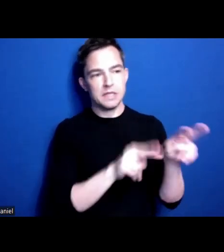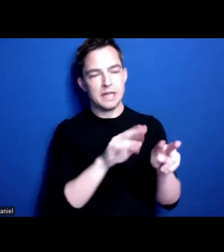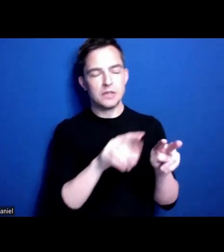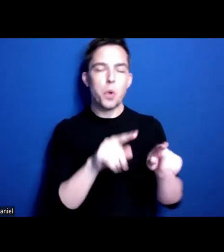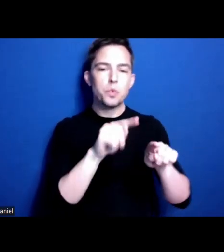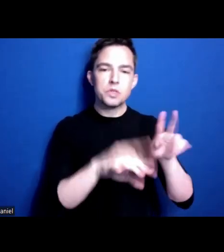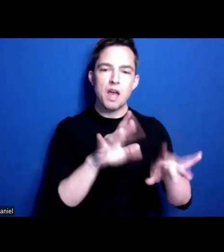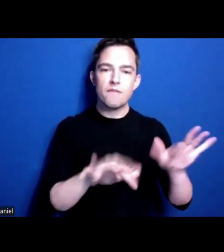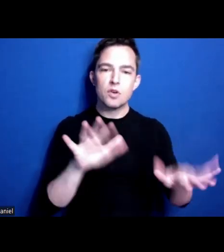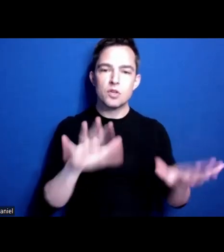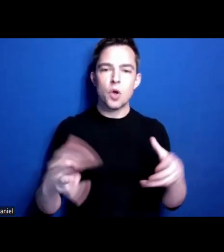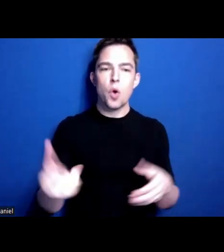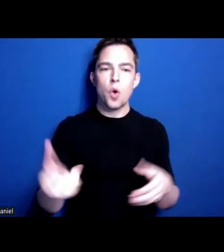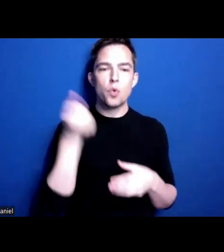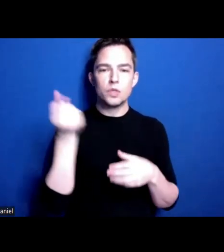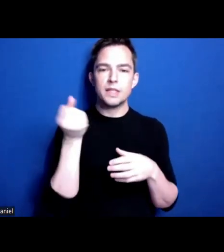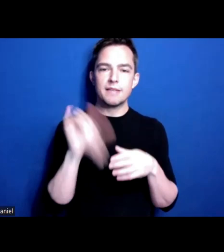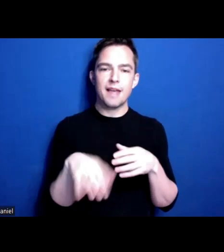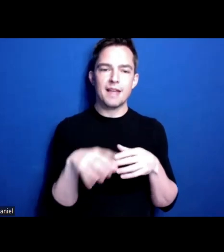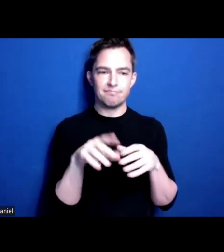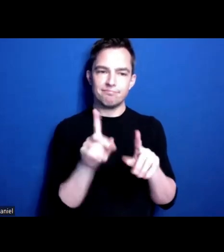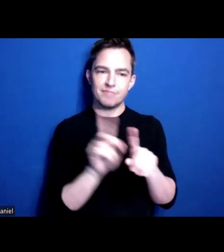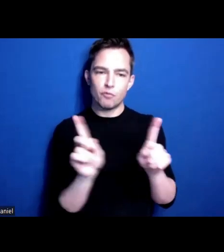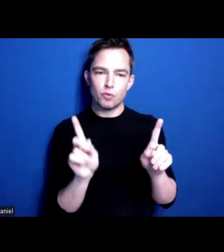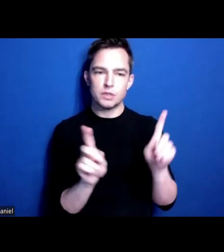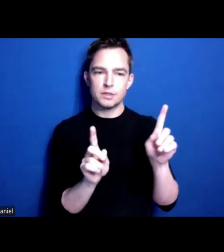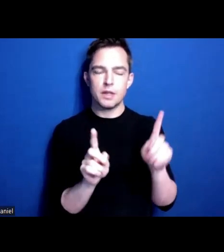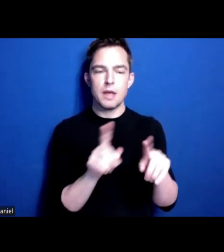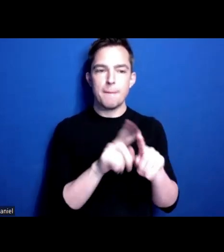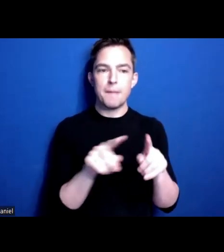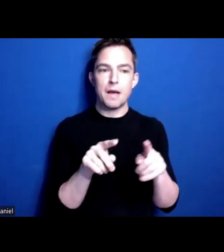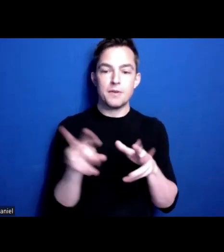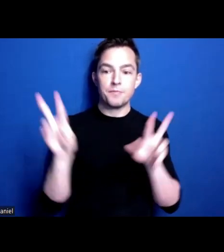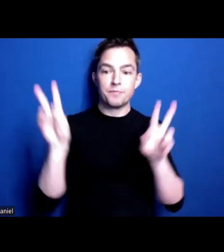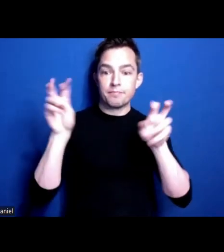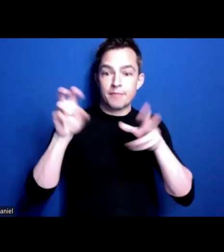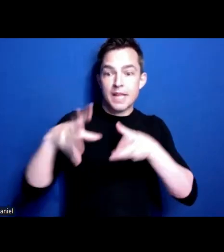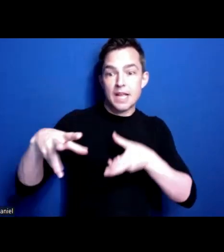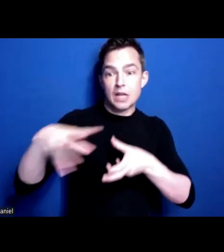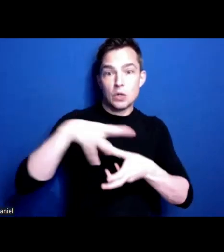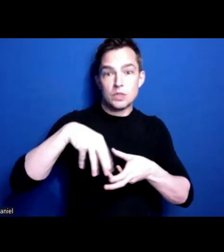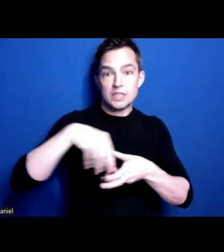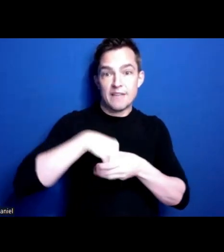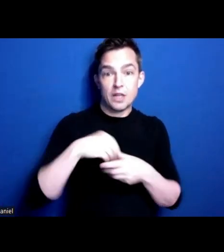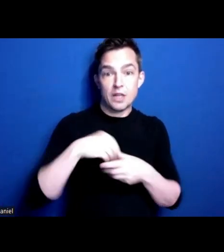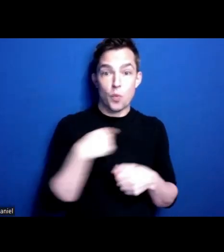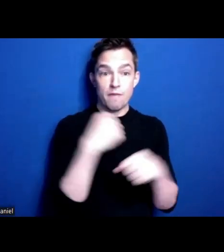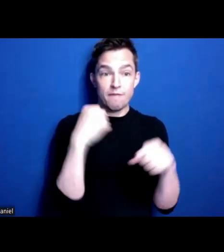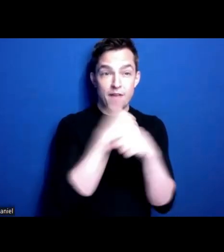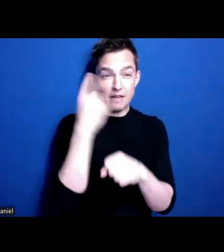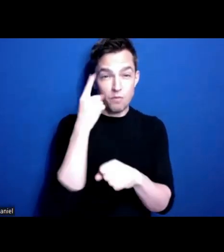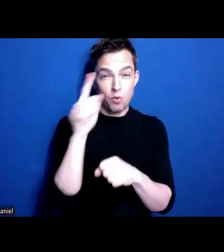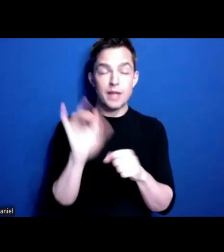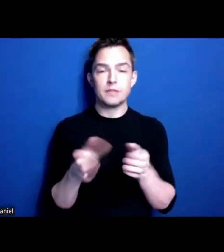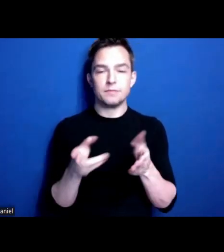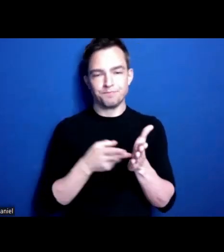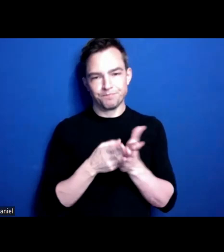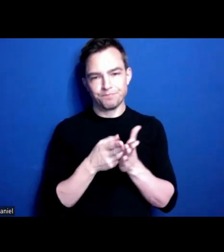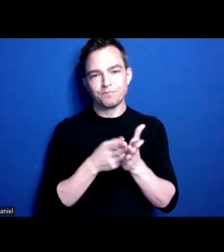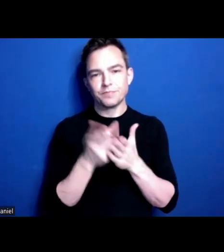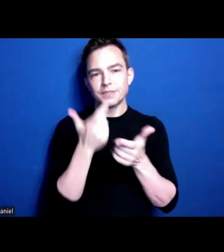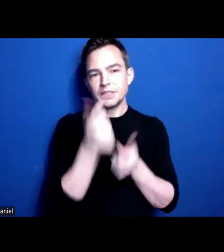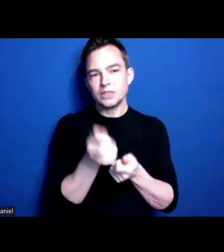in hosting this difference. But an inclusivity worth fighting for would be genuinely interested